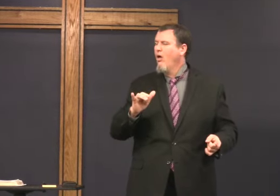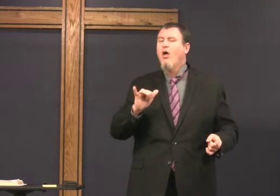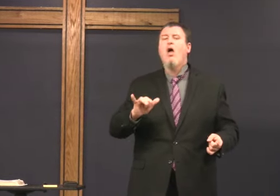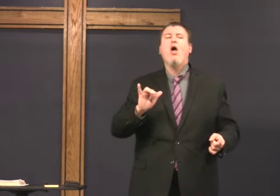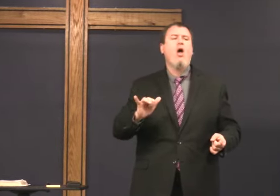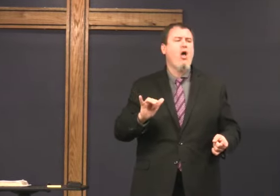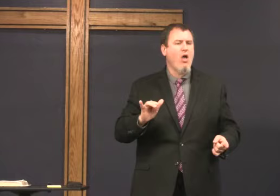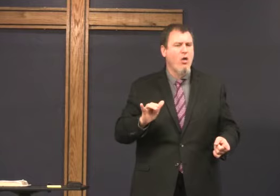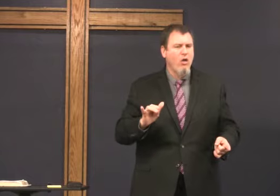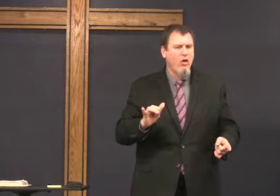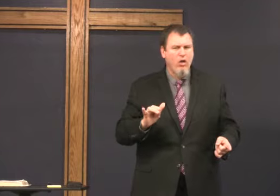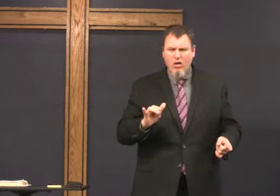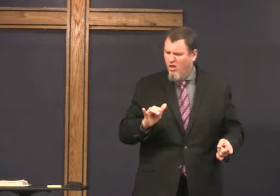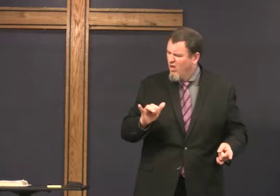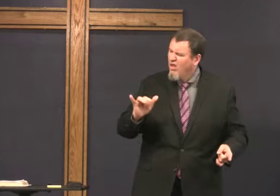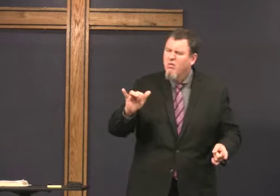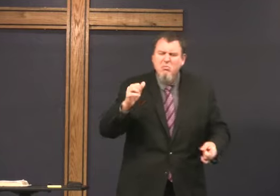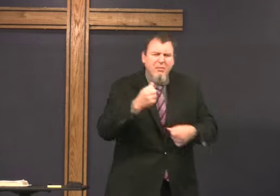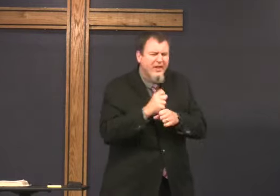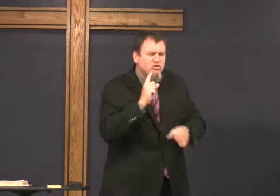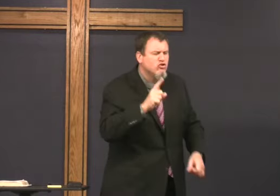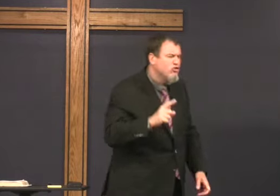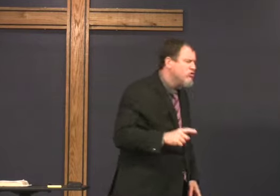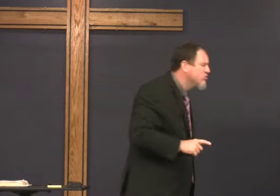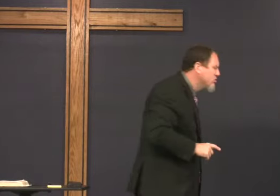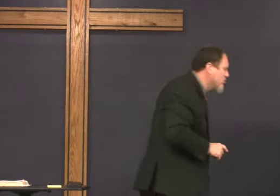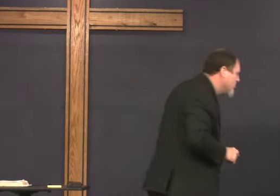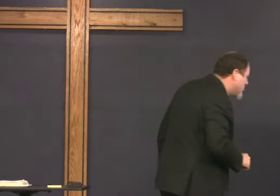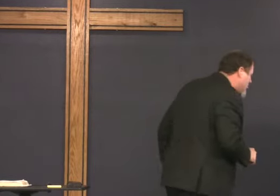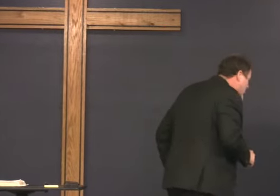Oh. Okay. Let me make sure.